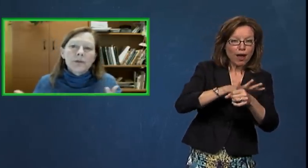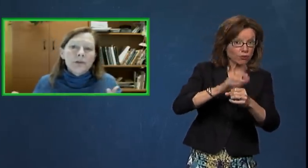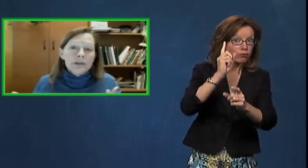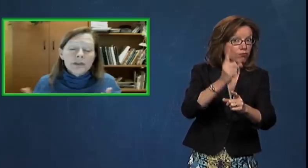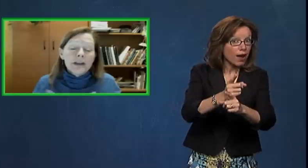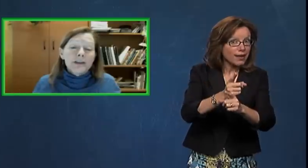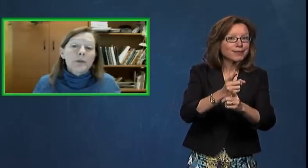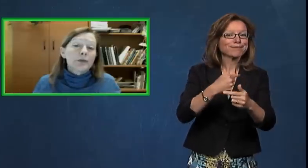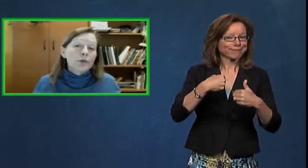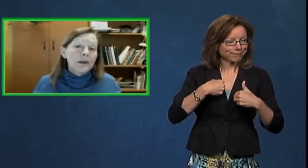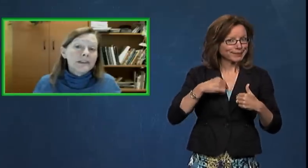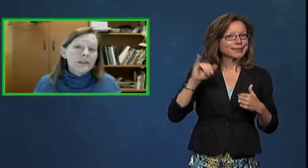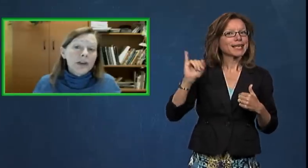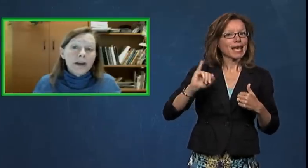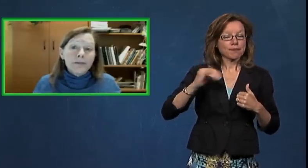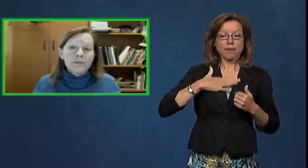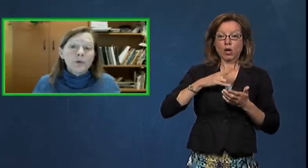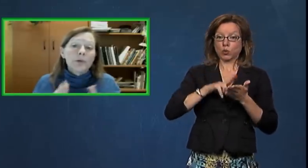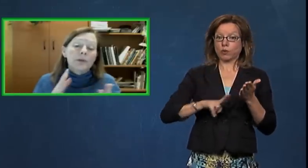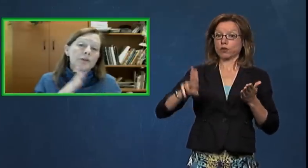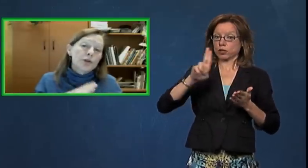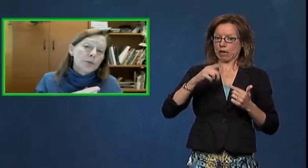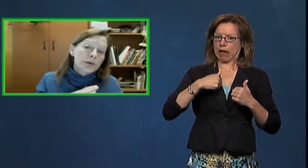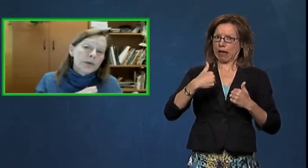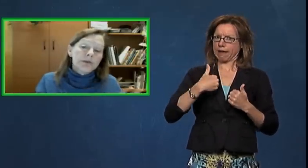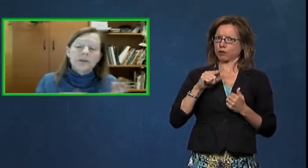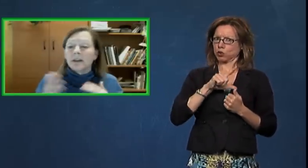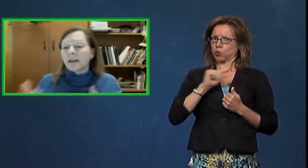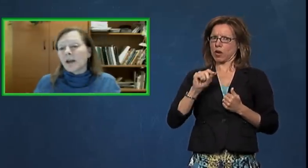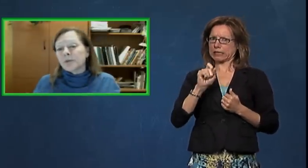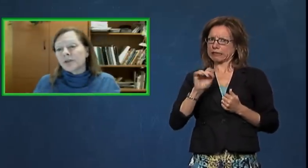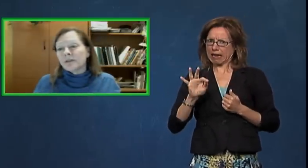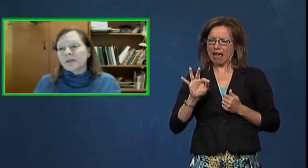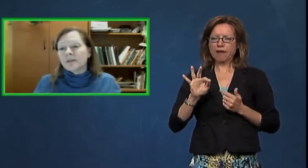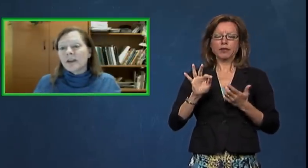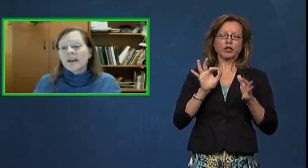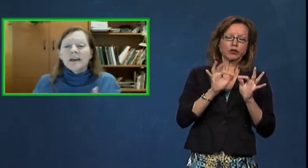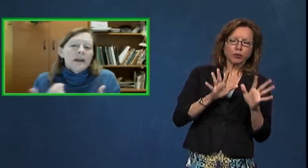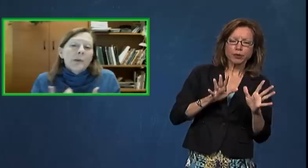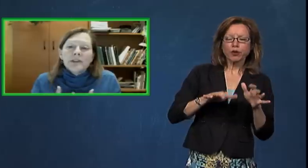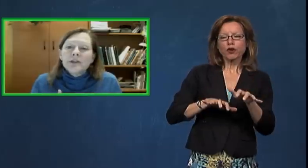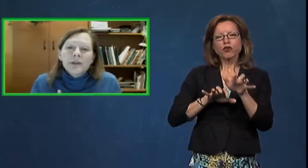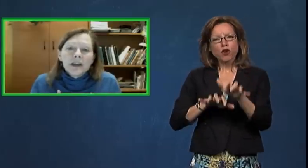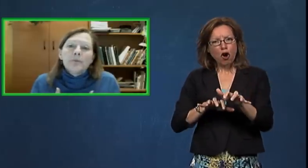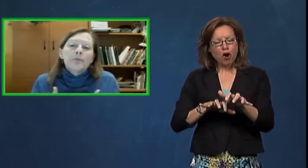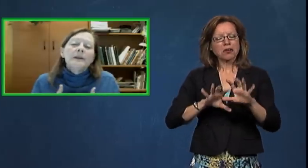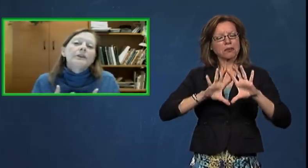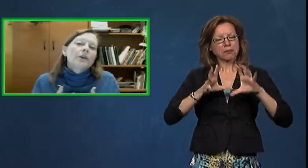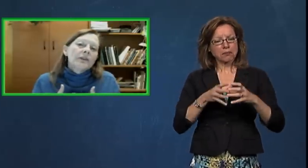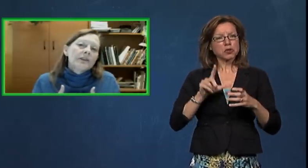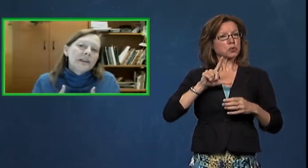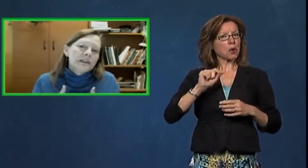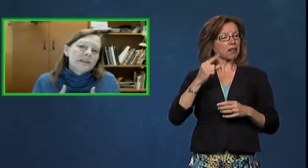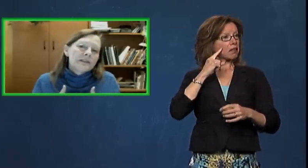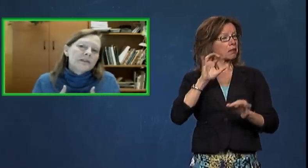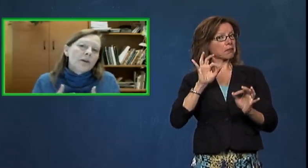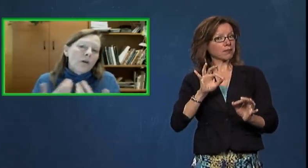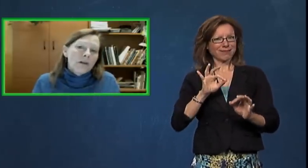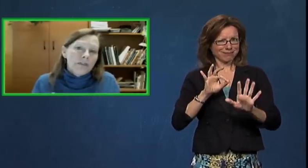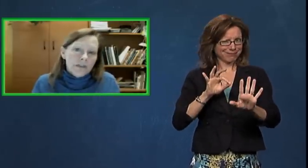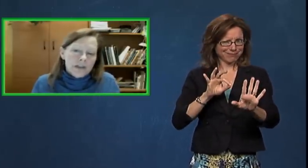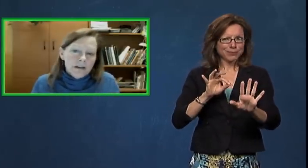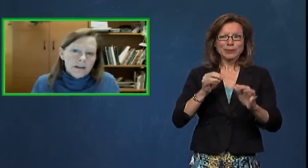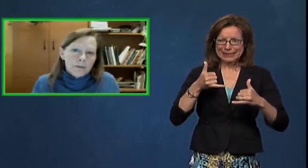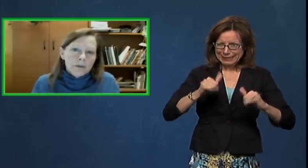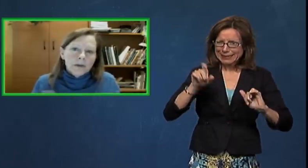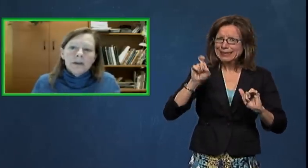my university has about 20 staff, both interpreters and captionists, and we still can't meet all the needs